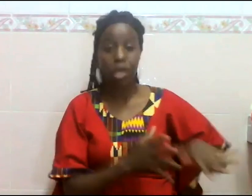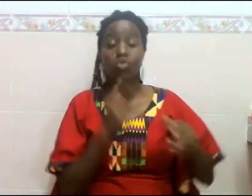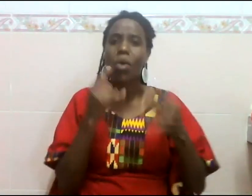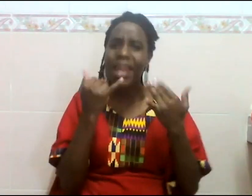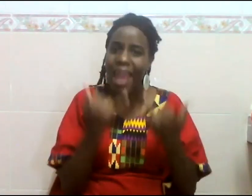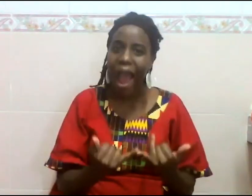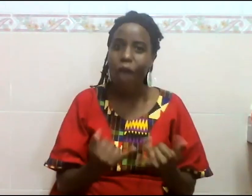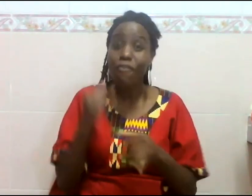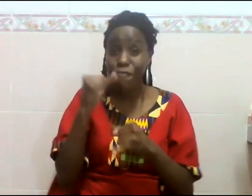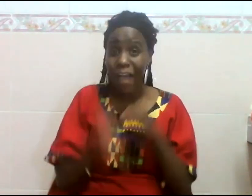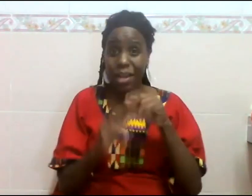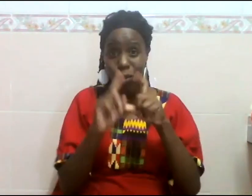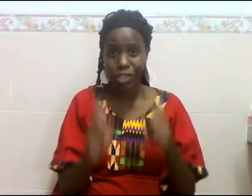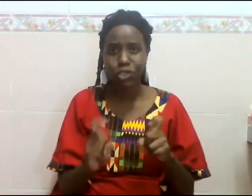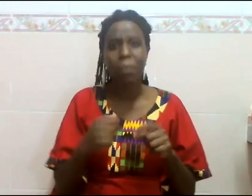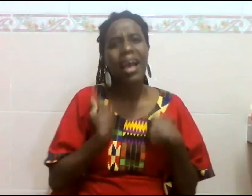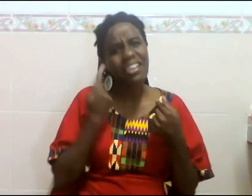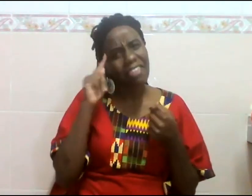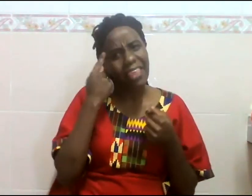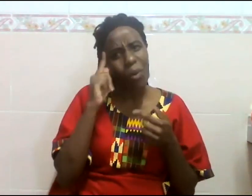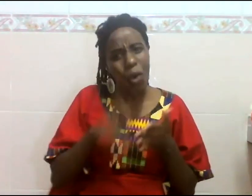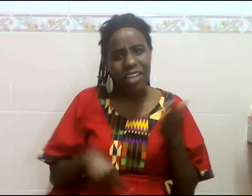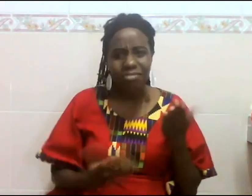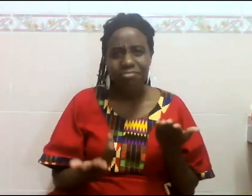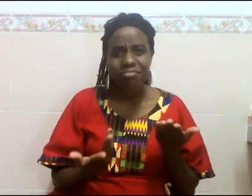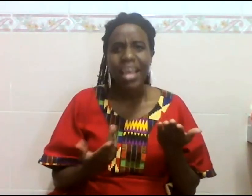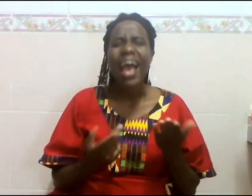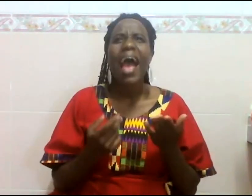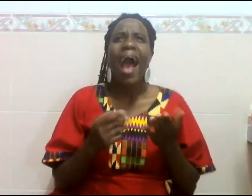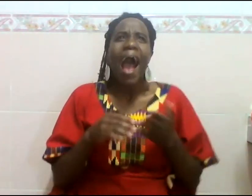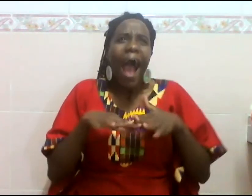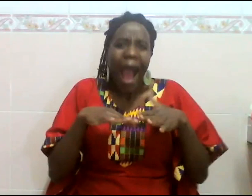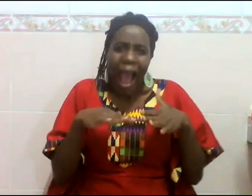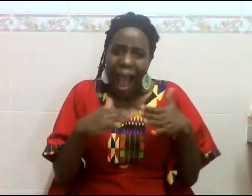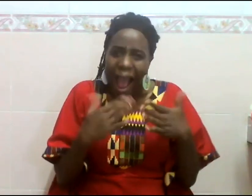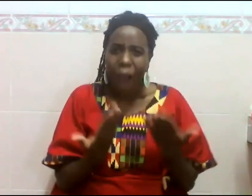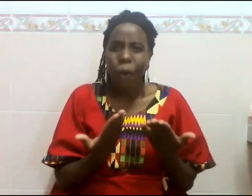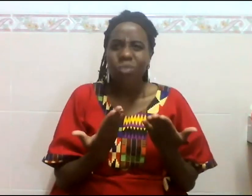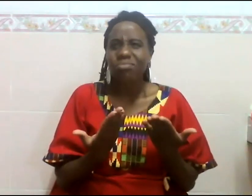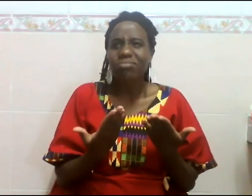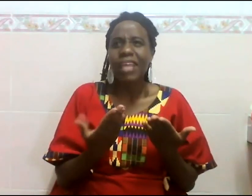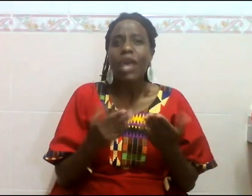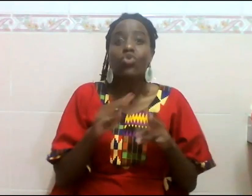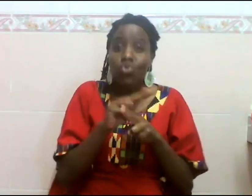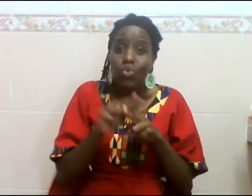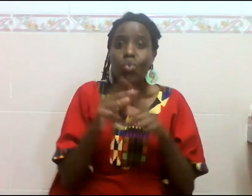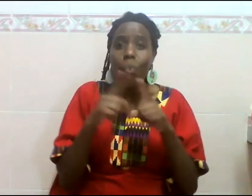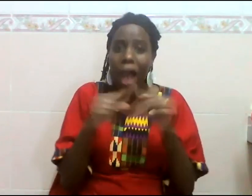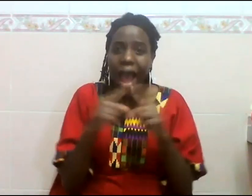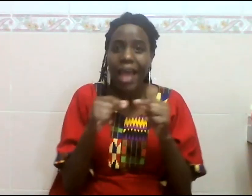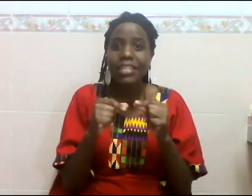wondering why, if there's an intention of not using the term of white supremacy culture throughout the paper,